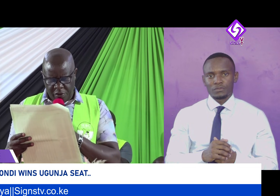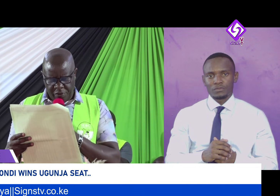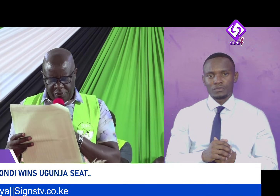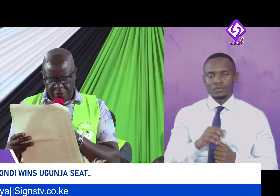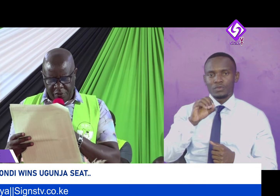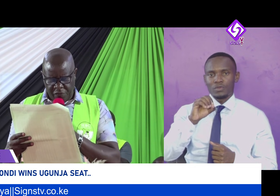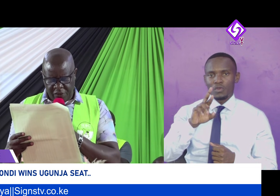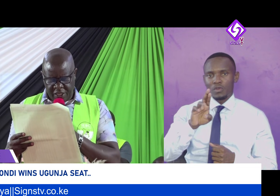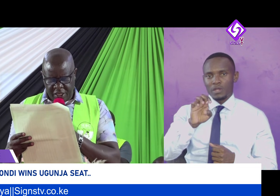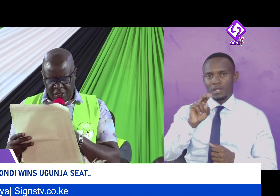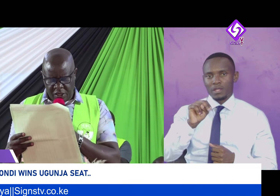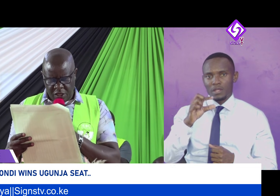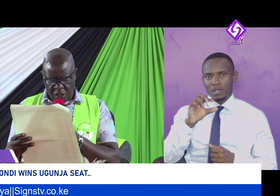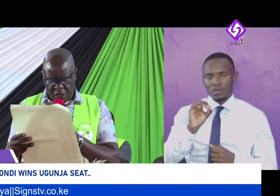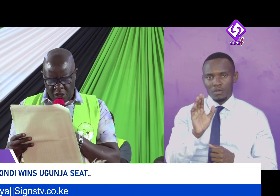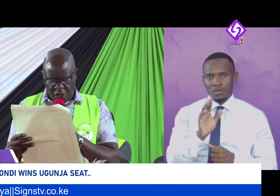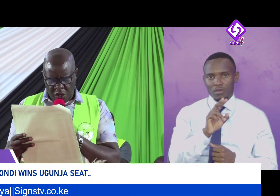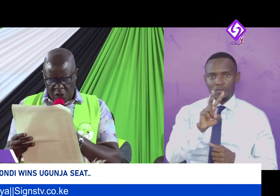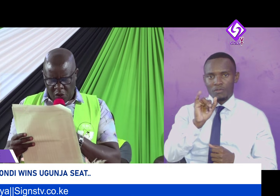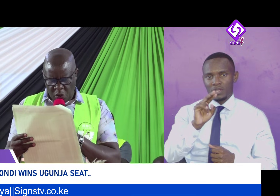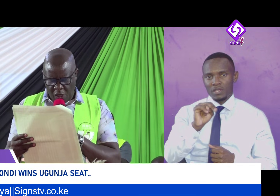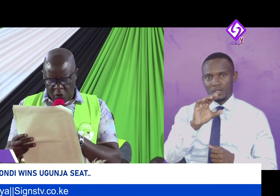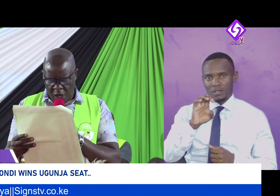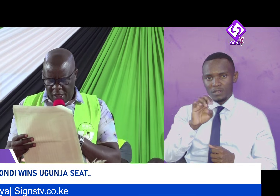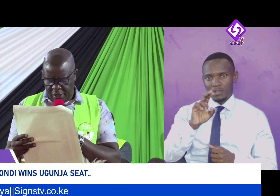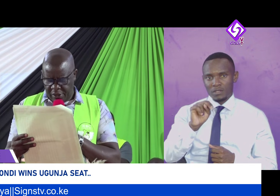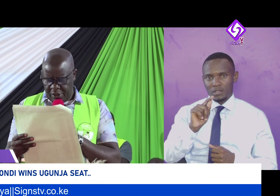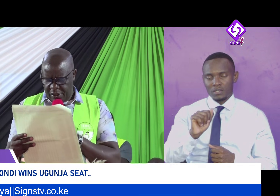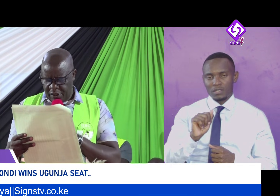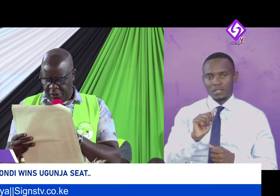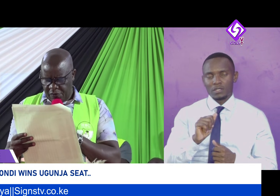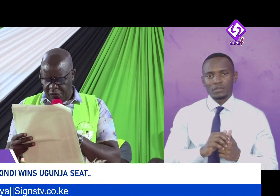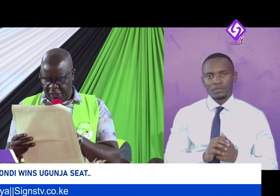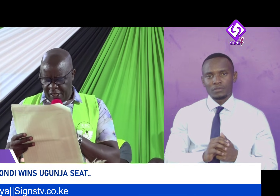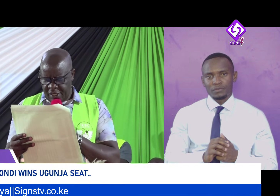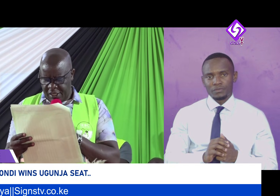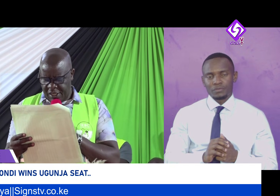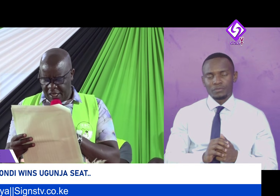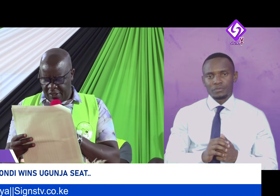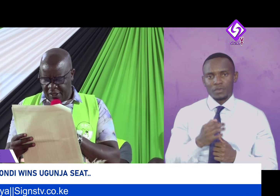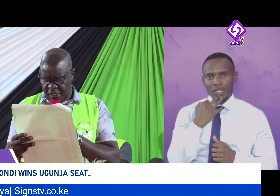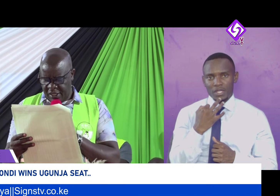Olengo Vincent Yuayua,